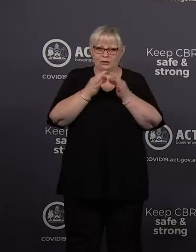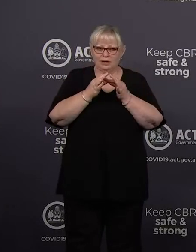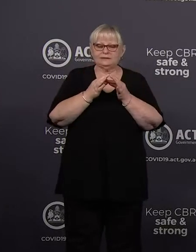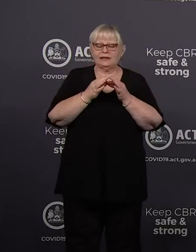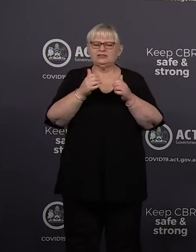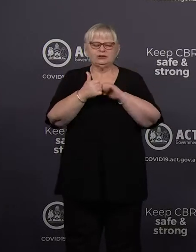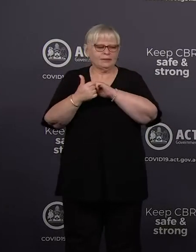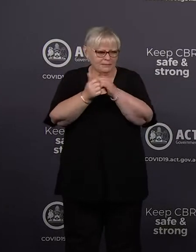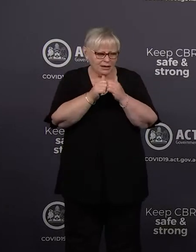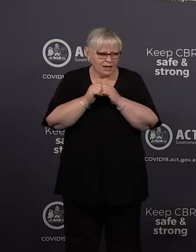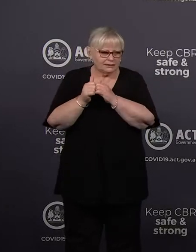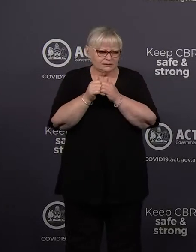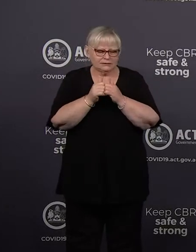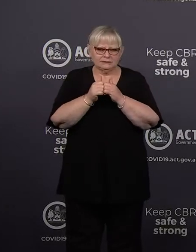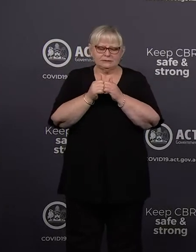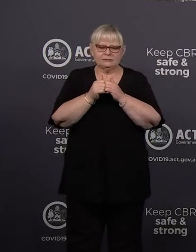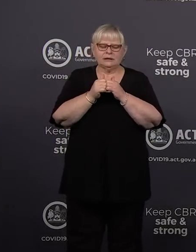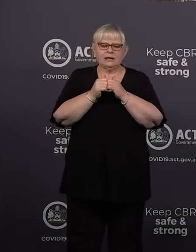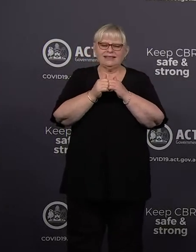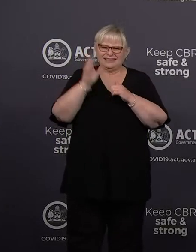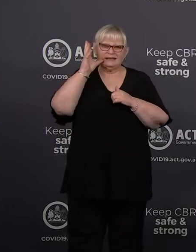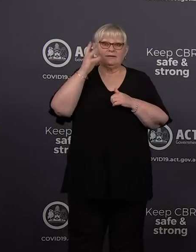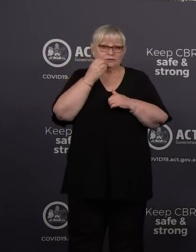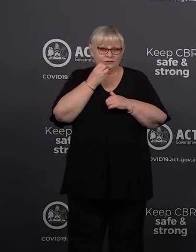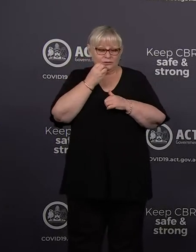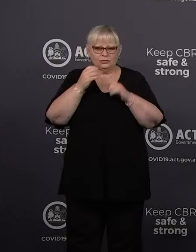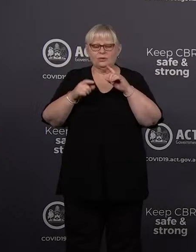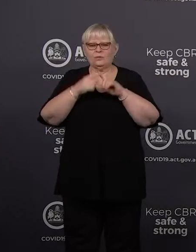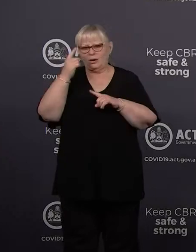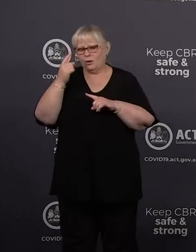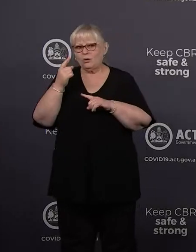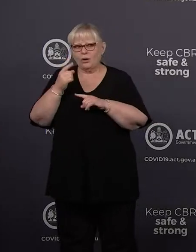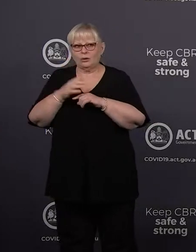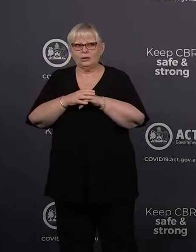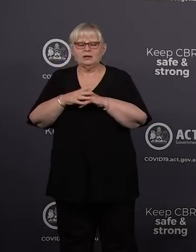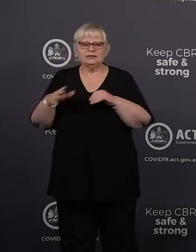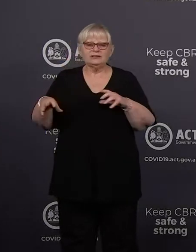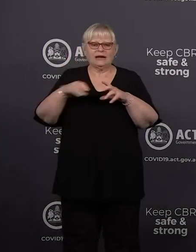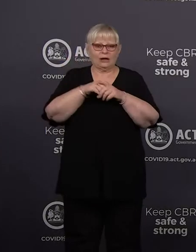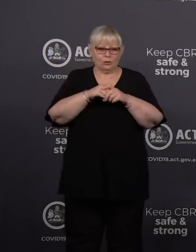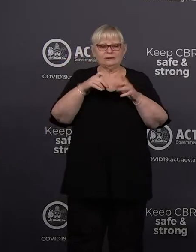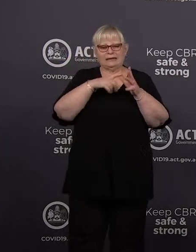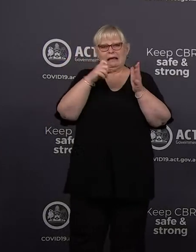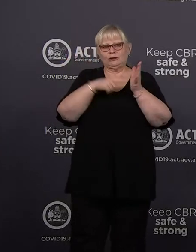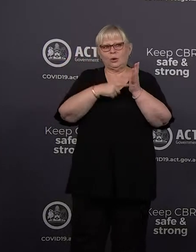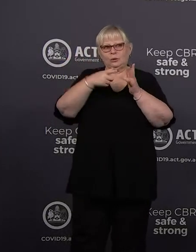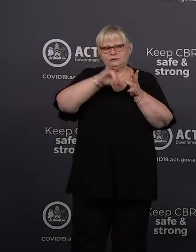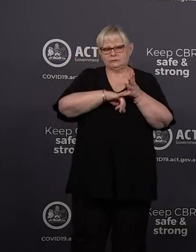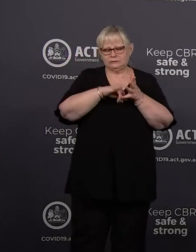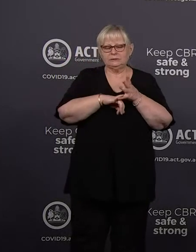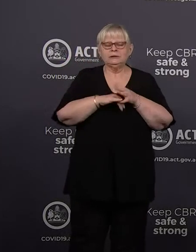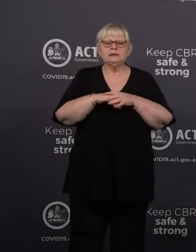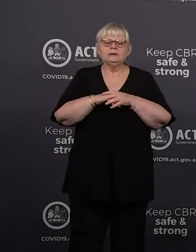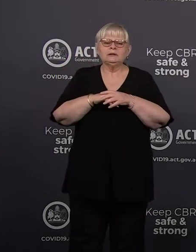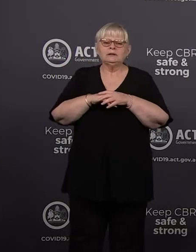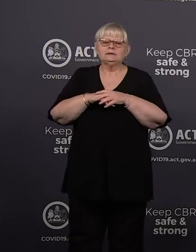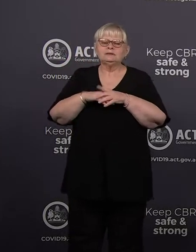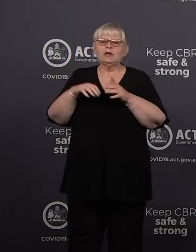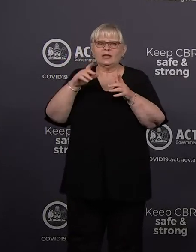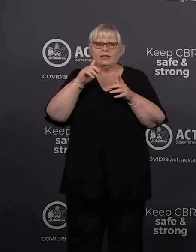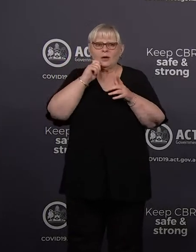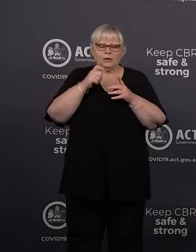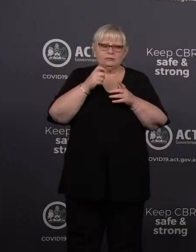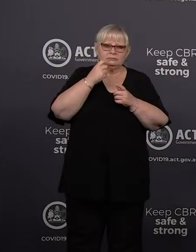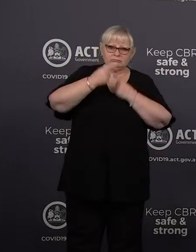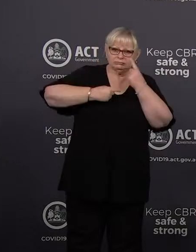and partners, our non-government partners, this afternoon at 1 o'clock. That includes ATCOS. That will be an opportunity both to